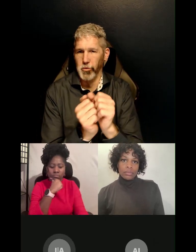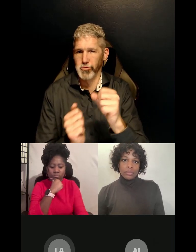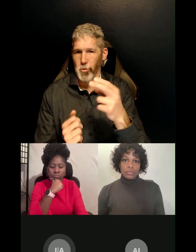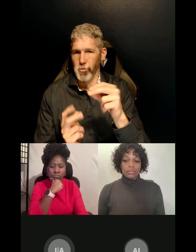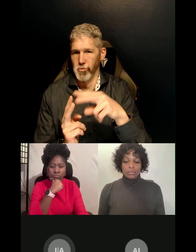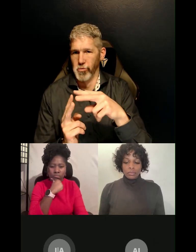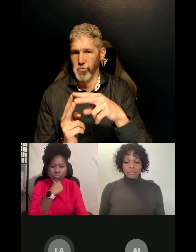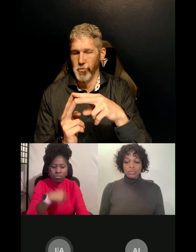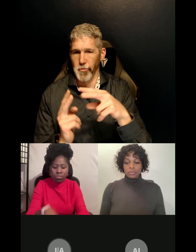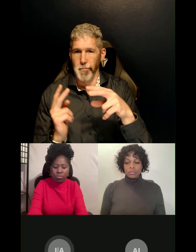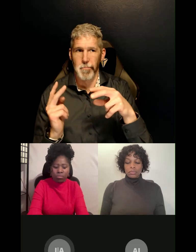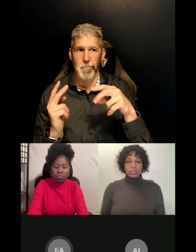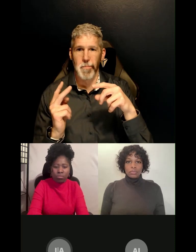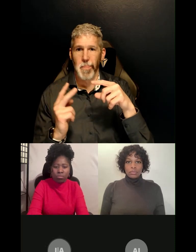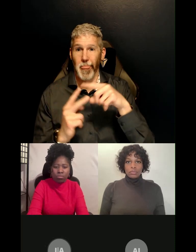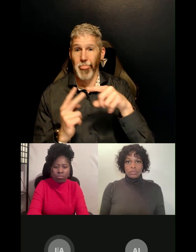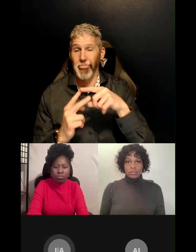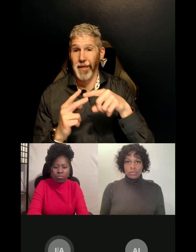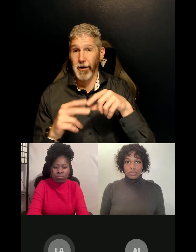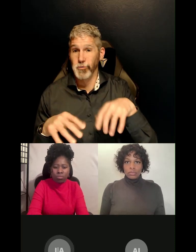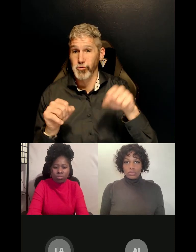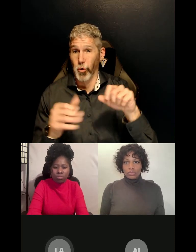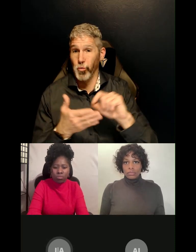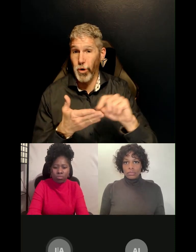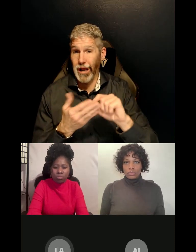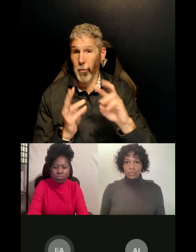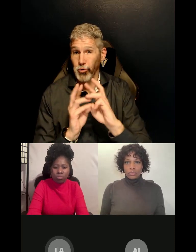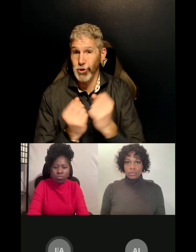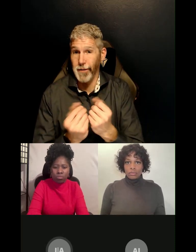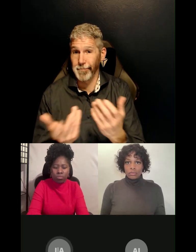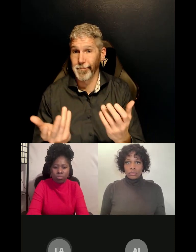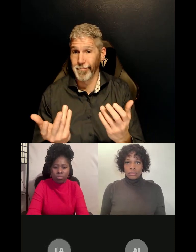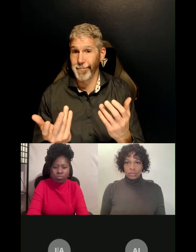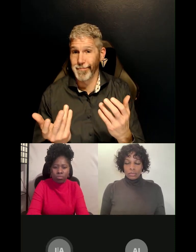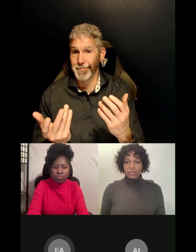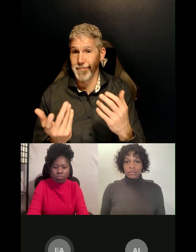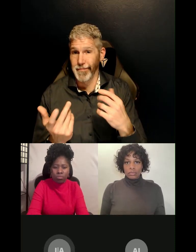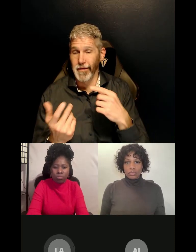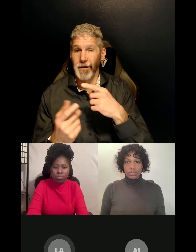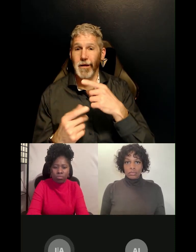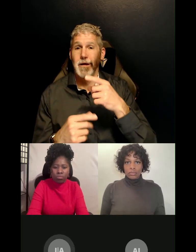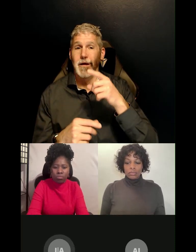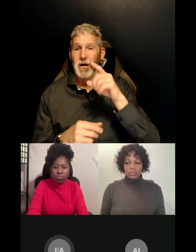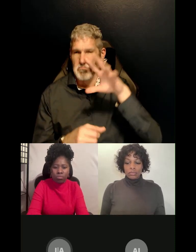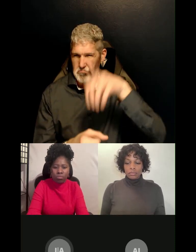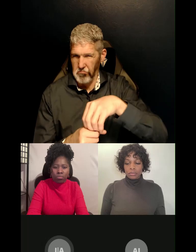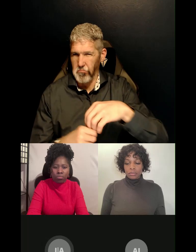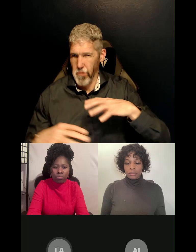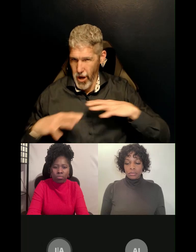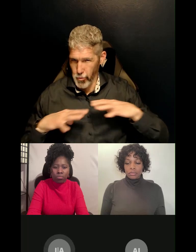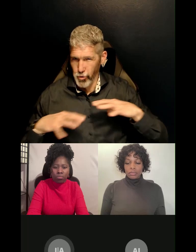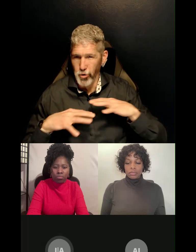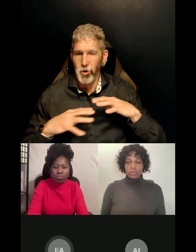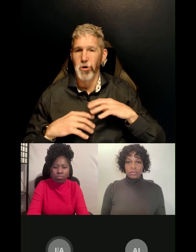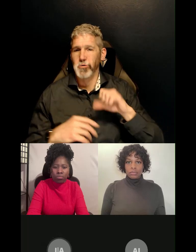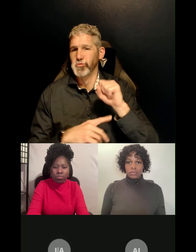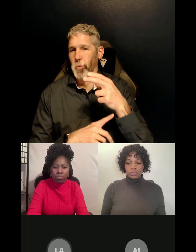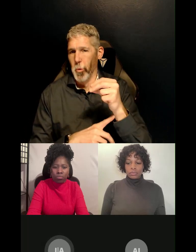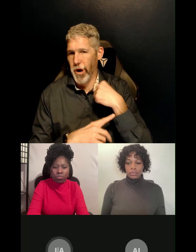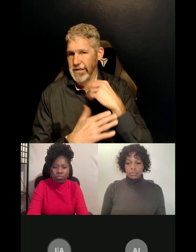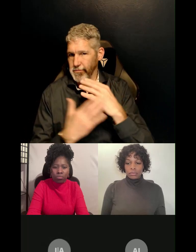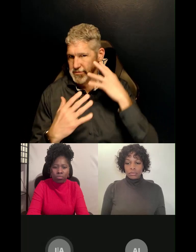there's another writer that they often work together as a team, and they took a writing